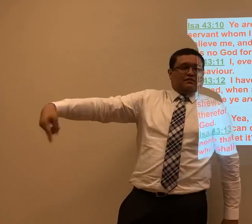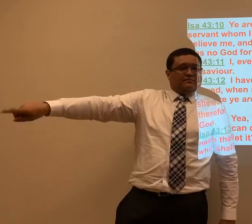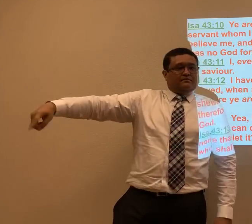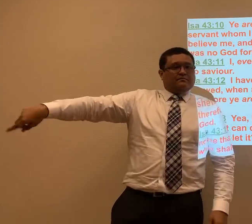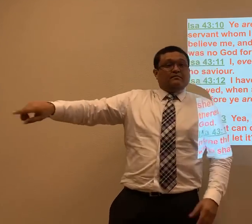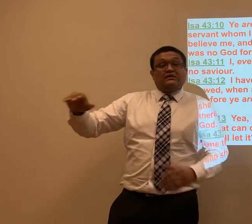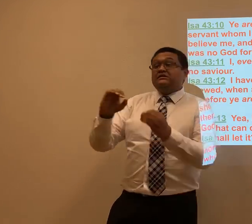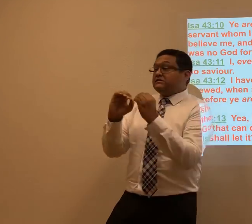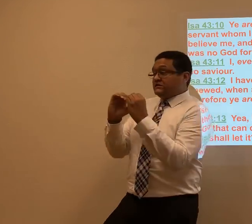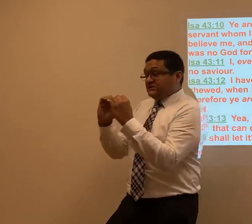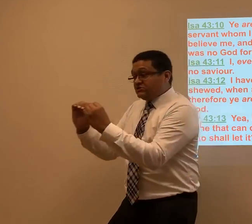So